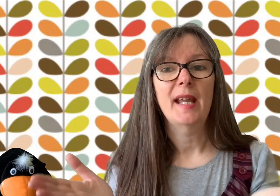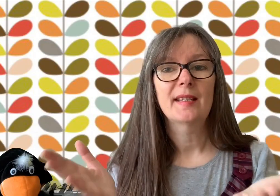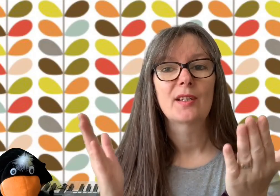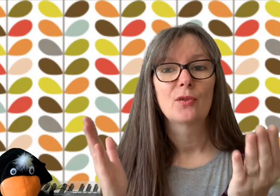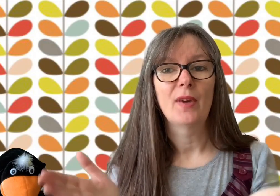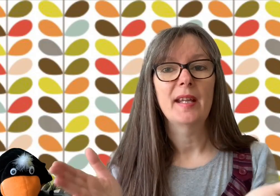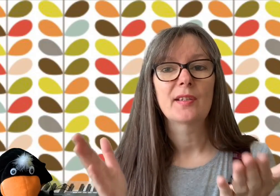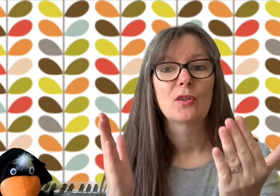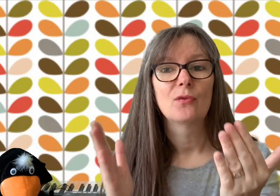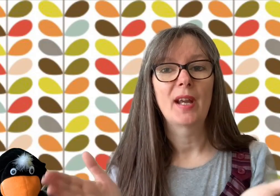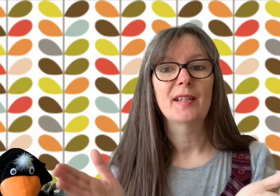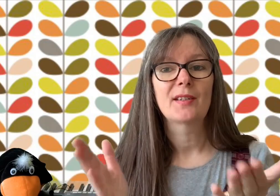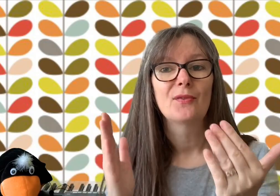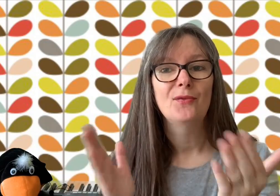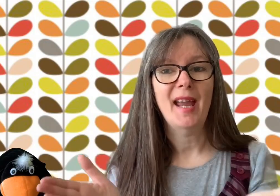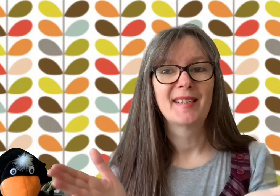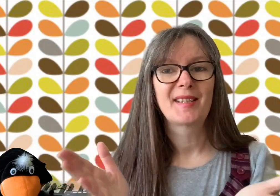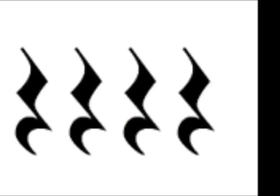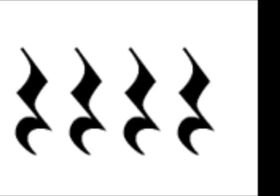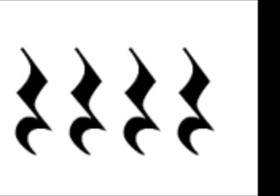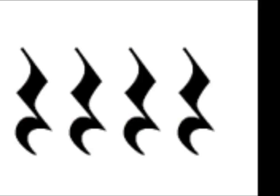Rest rest rest rest.